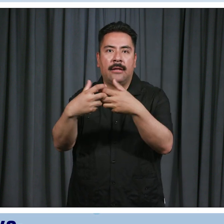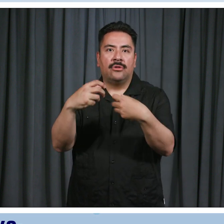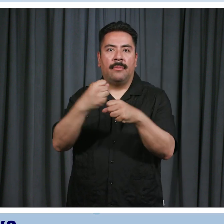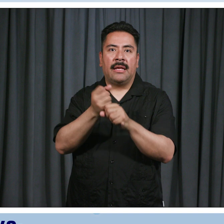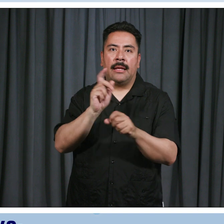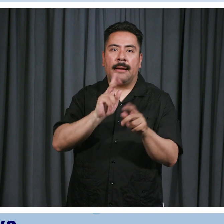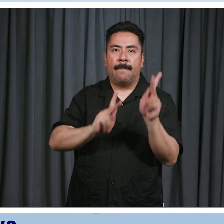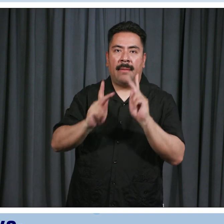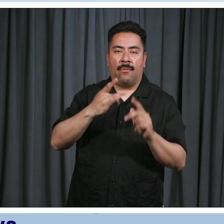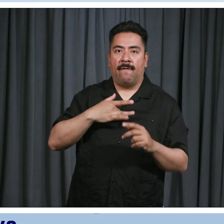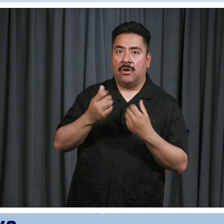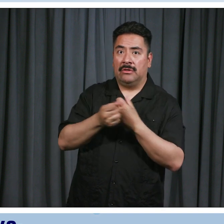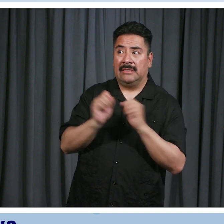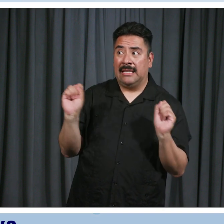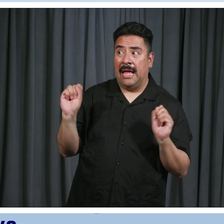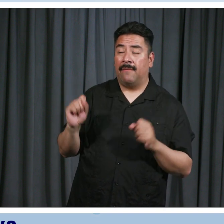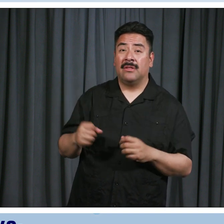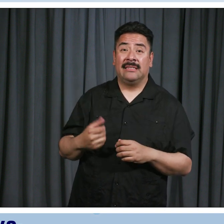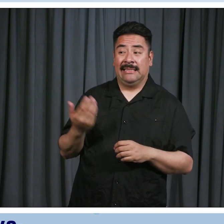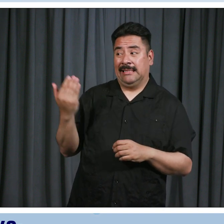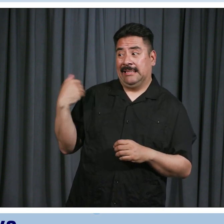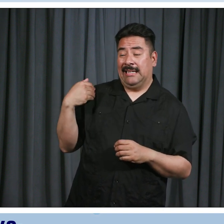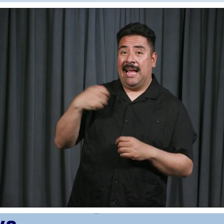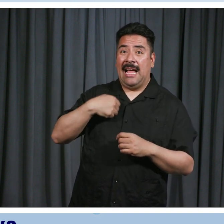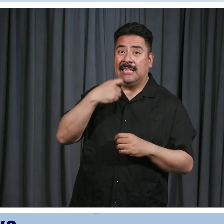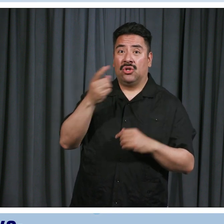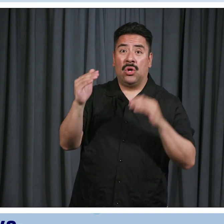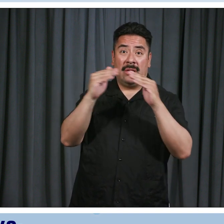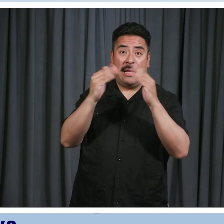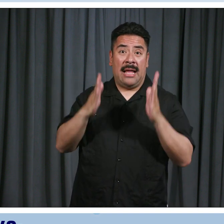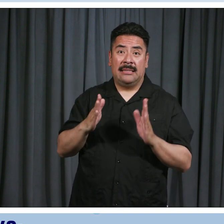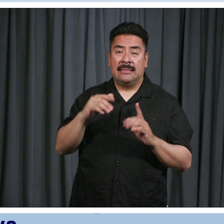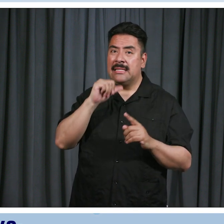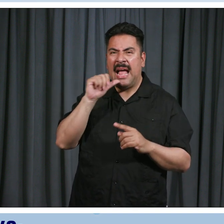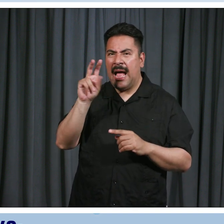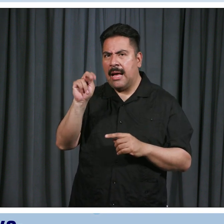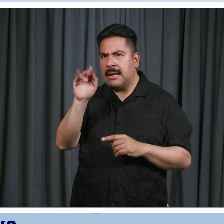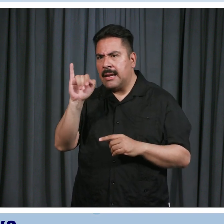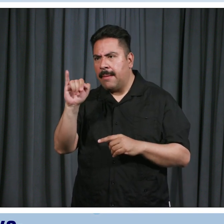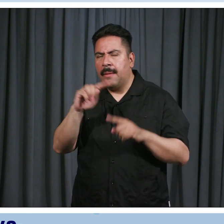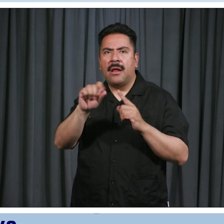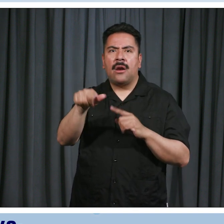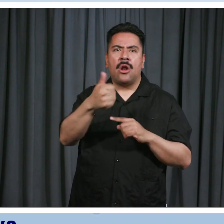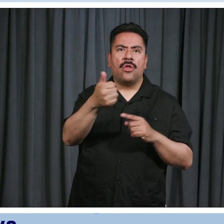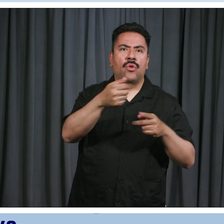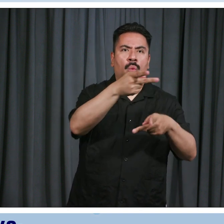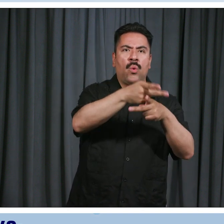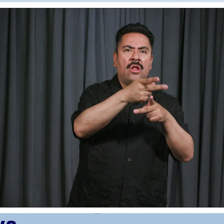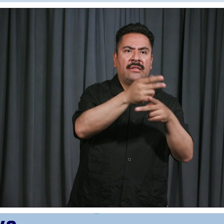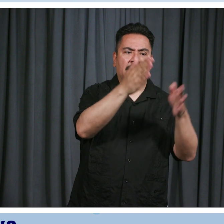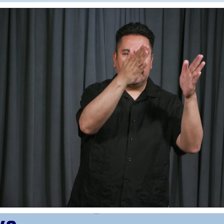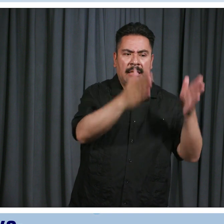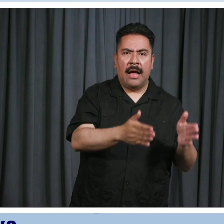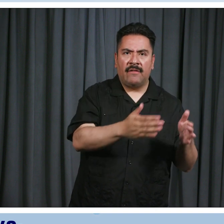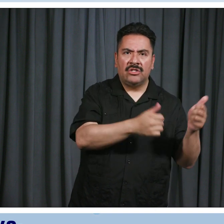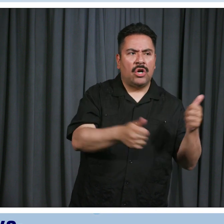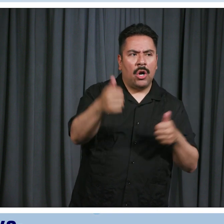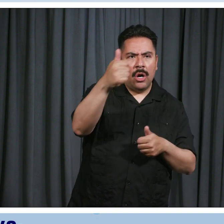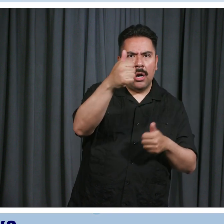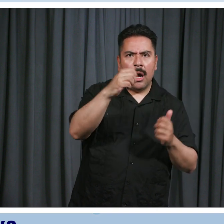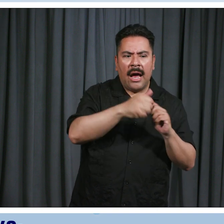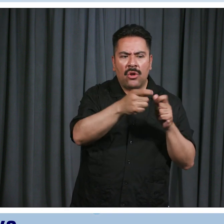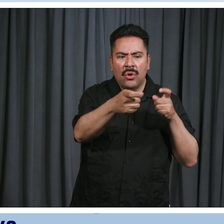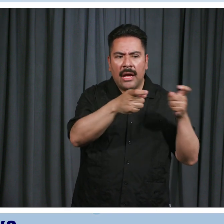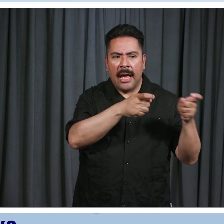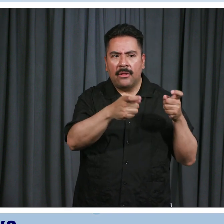safe. I said the other day to a colleague, not at NAMI, but another wellness officer, how do you handle when somebody who's